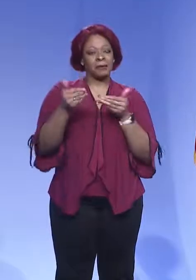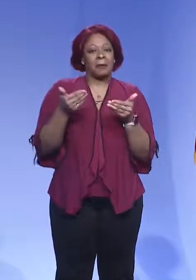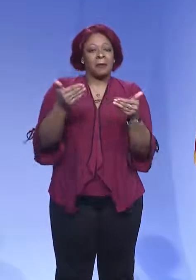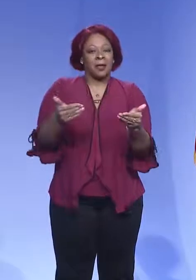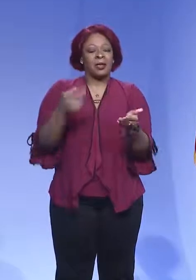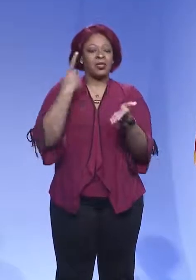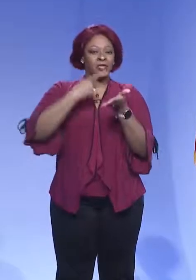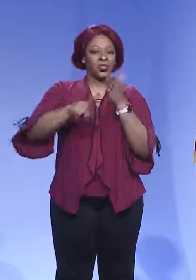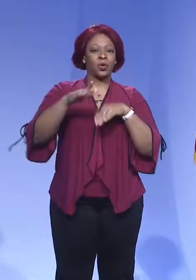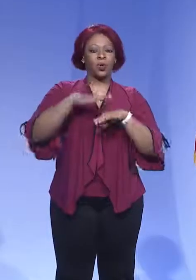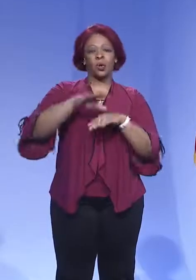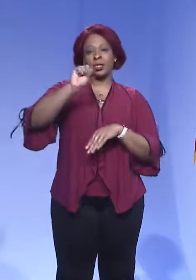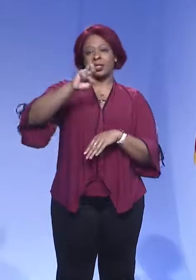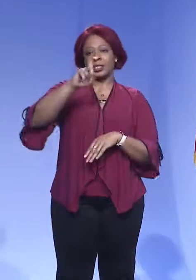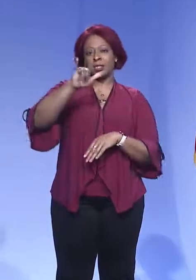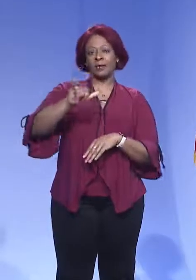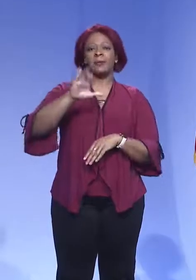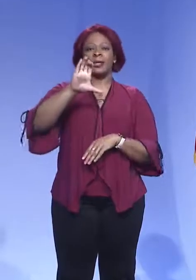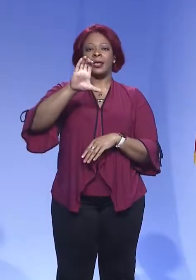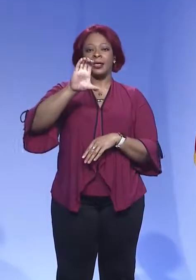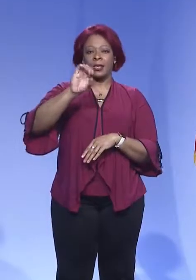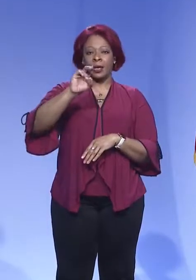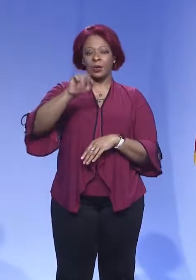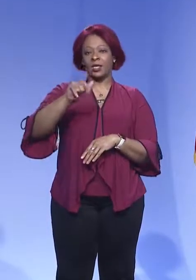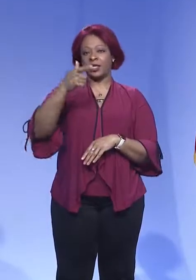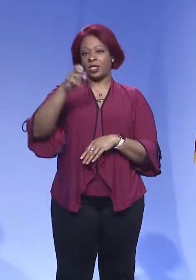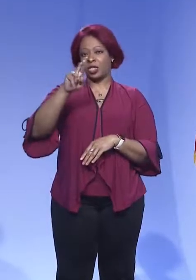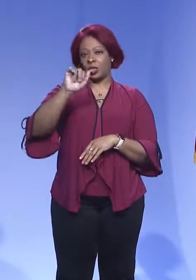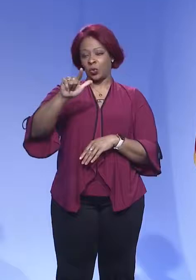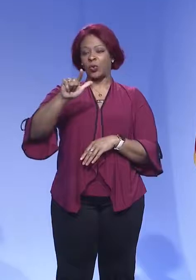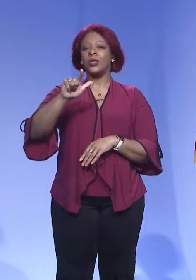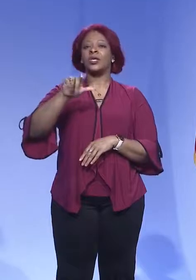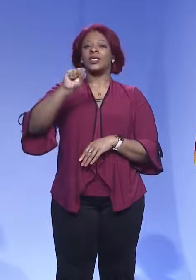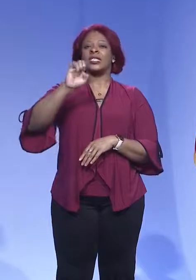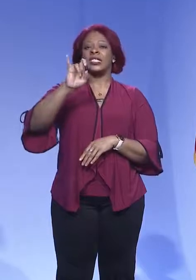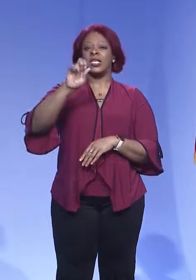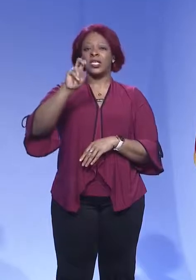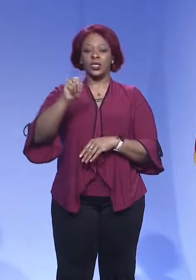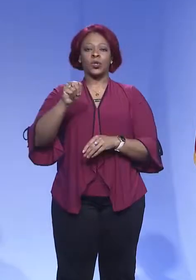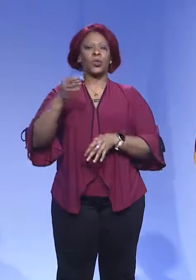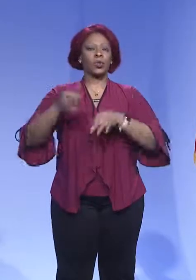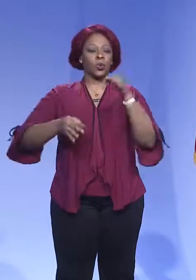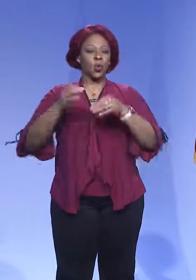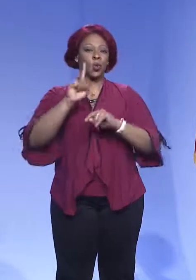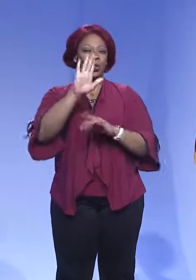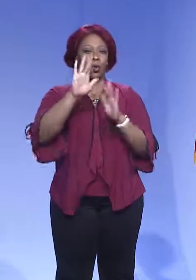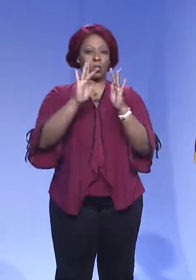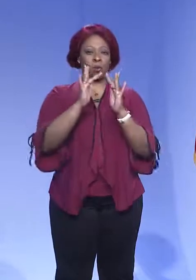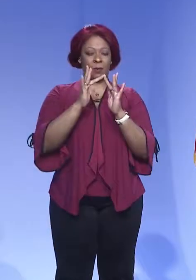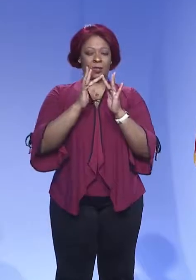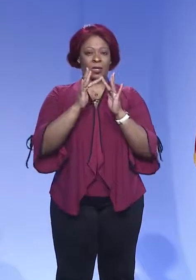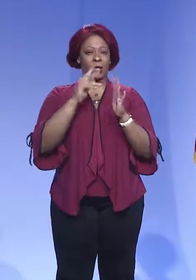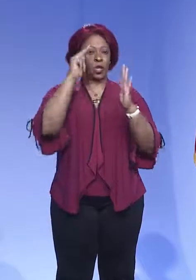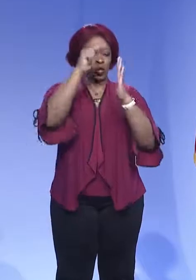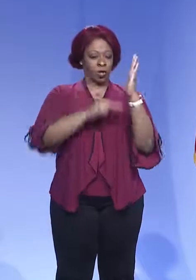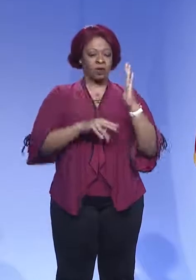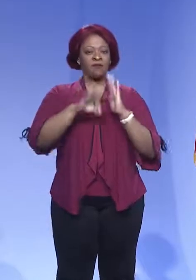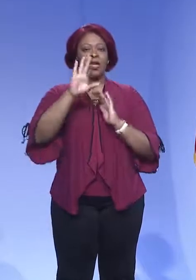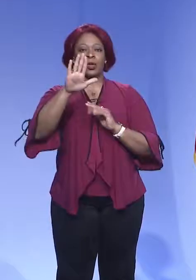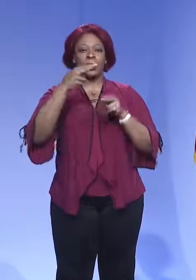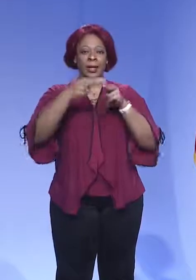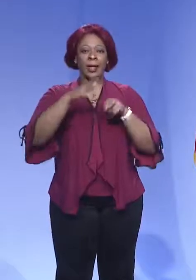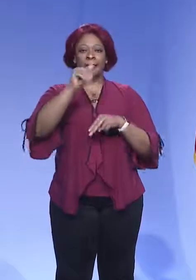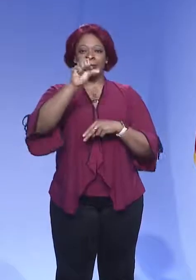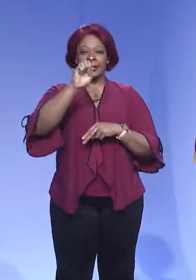check on the Shelby County General Sessions Court site. You can go to that site, you can look under cases, and you can look by